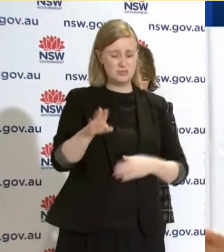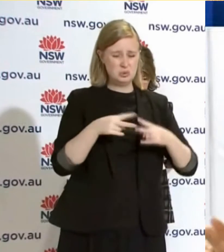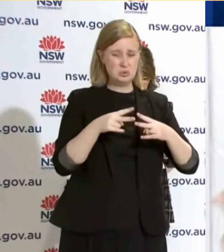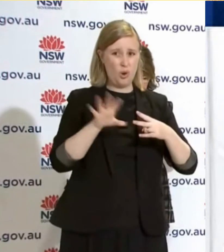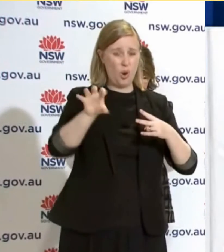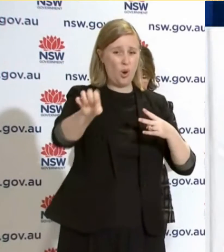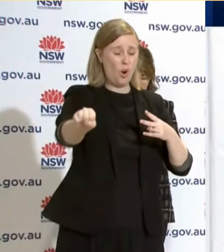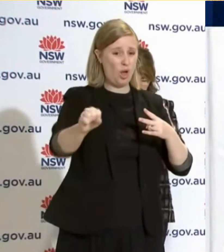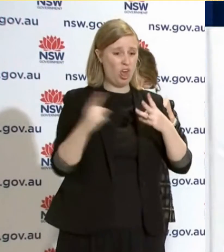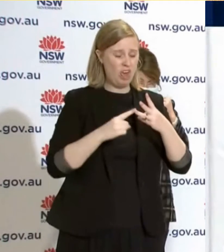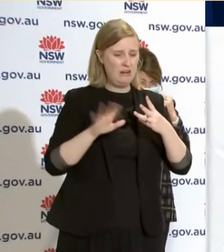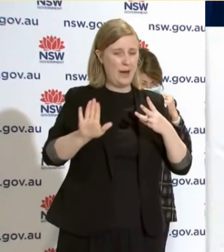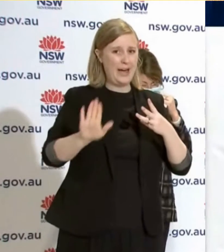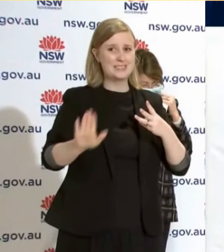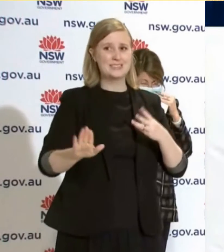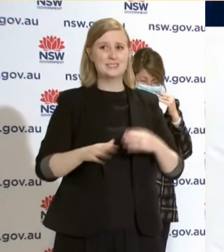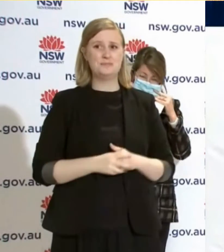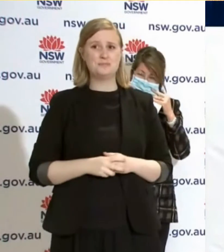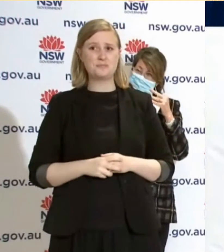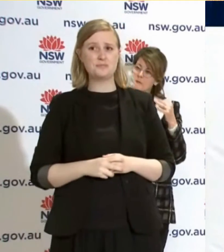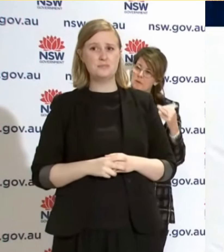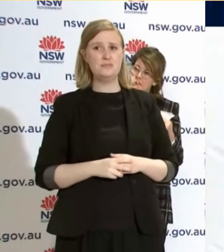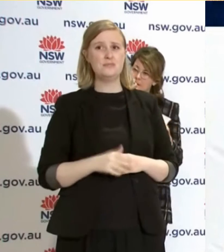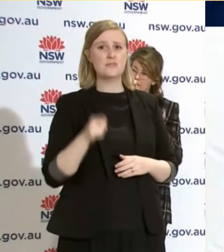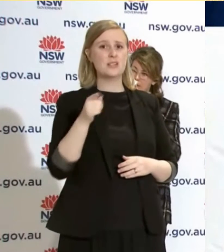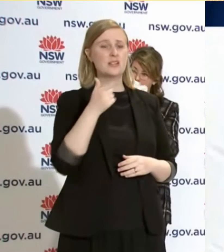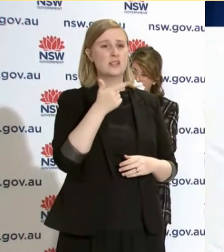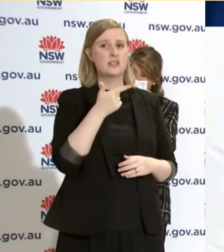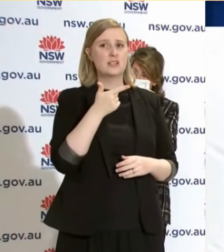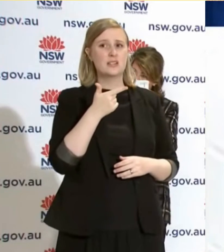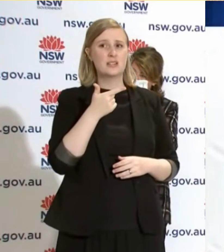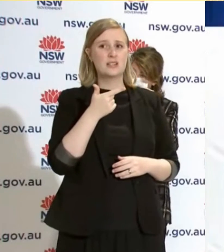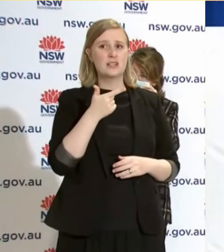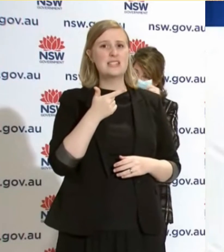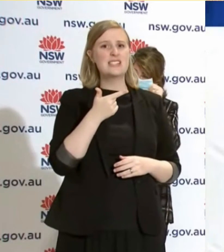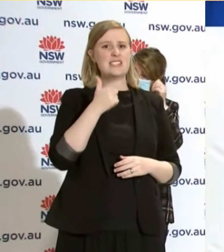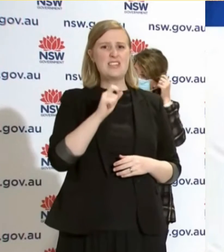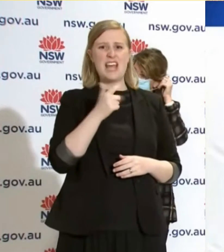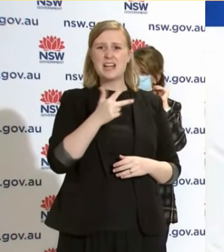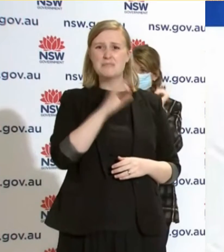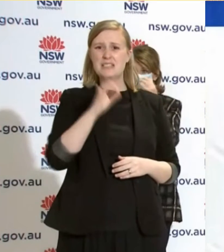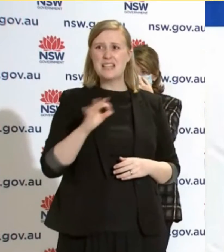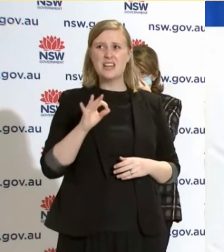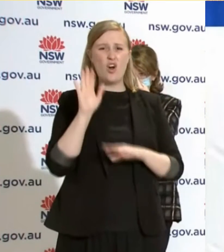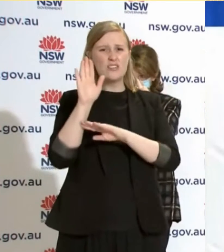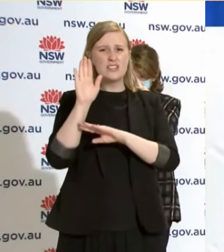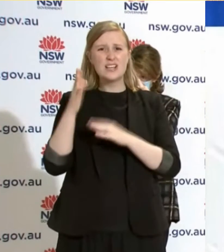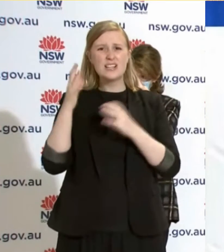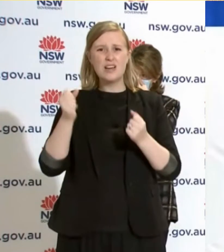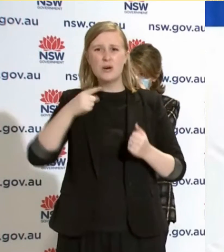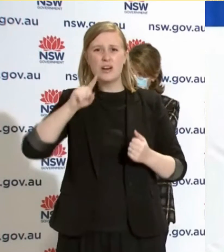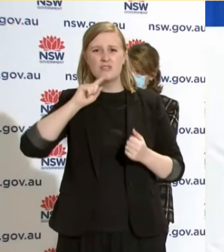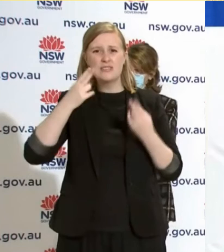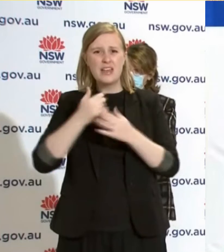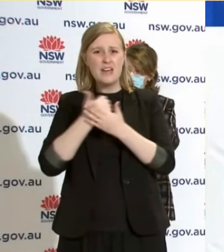I do the first 2? There's 120 deaths a week. Is that what you might say? Sorry, what was the